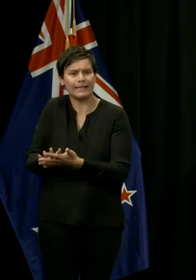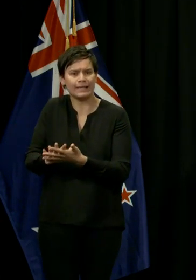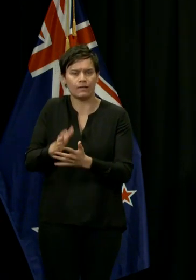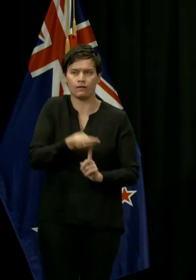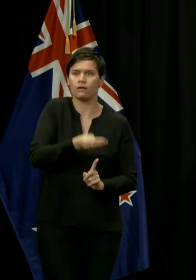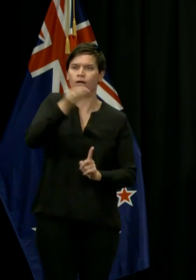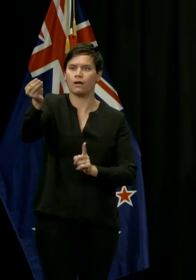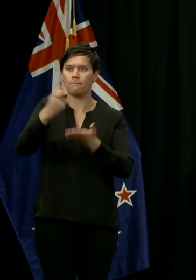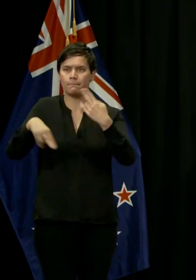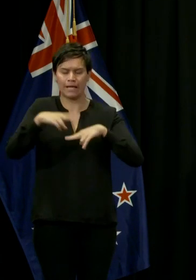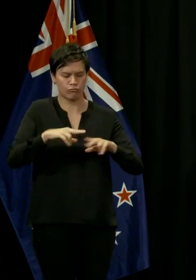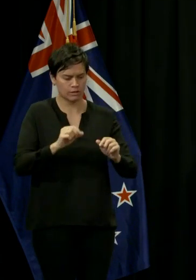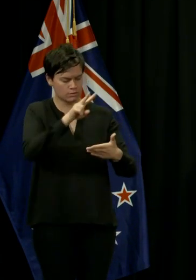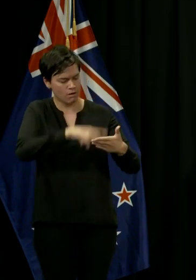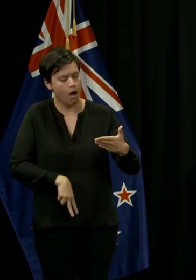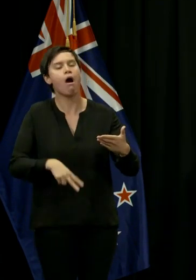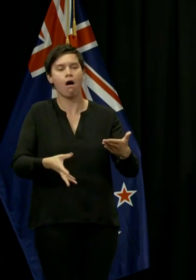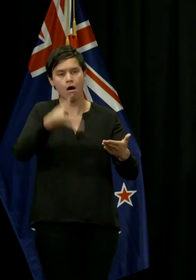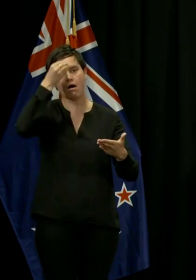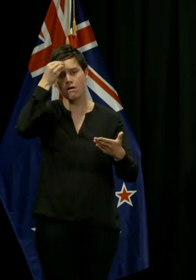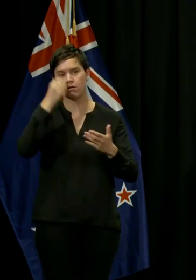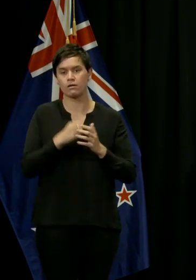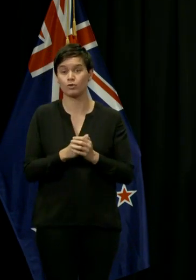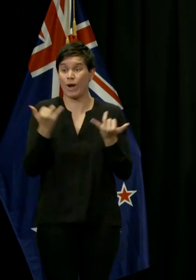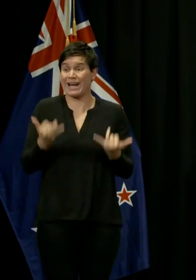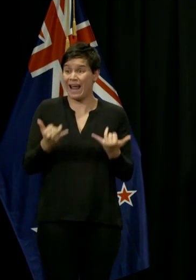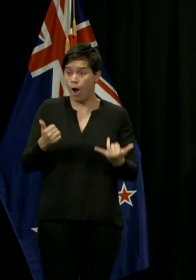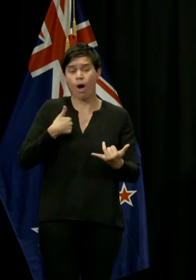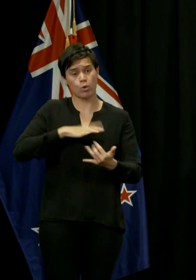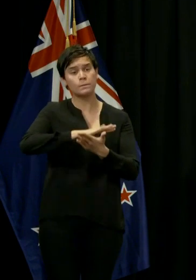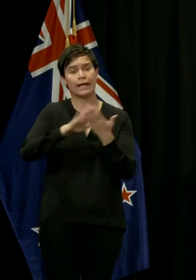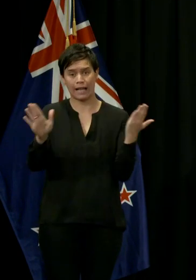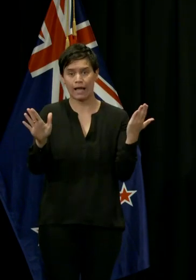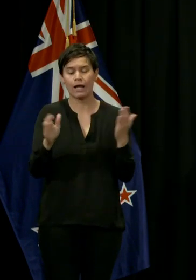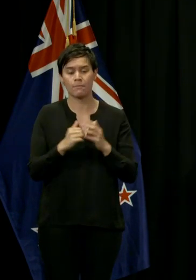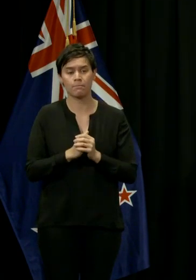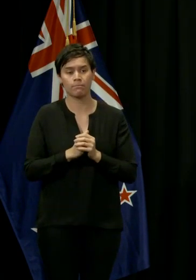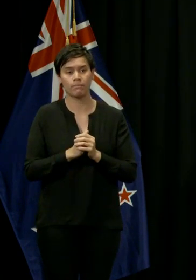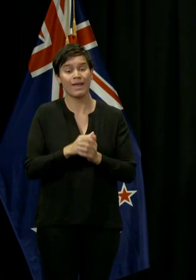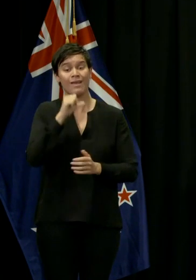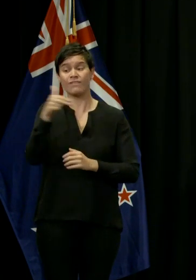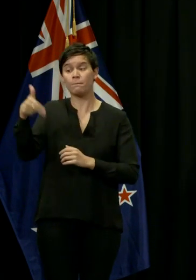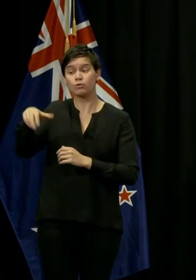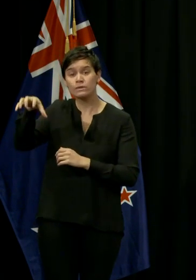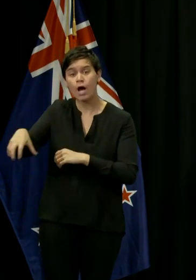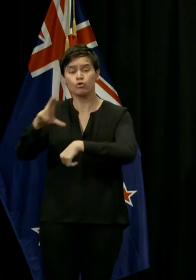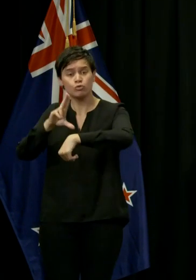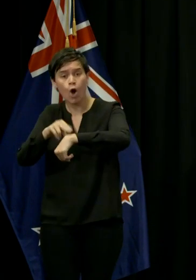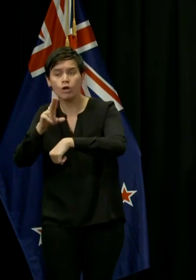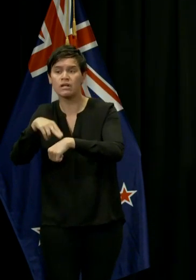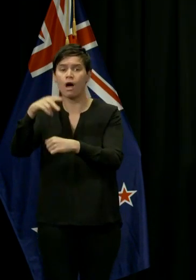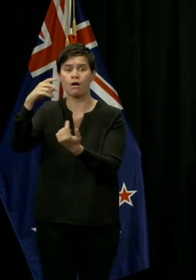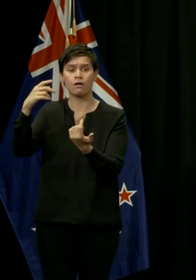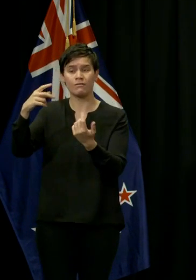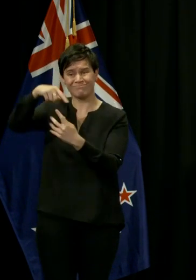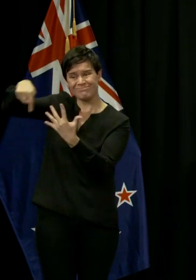be absolutely clear, we are now asking all New Zealanders who are outside essential services to